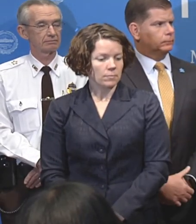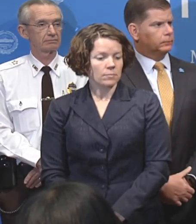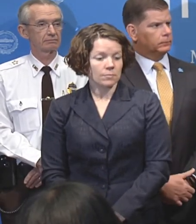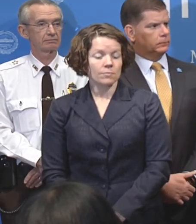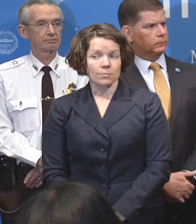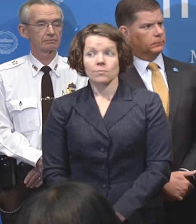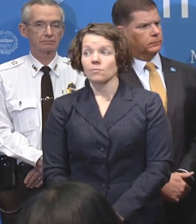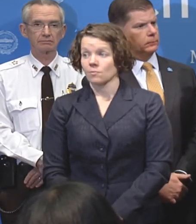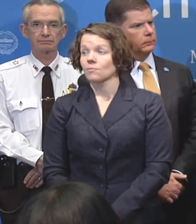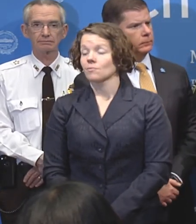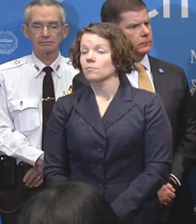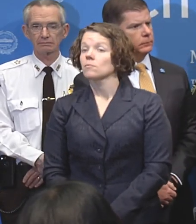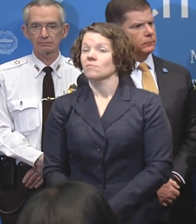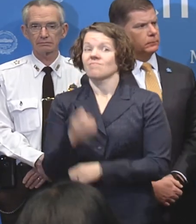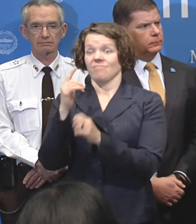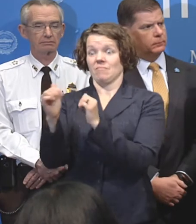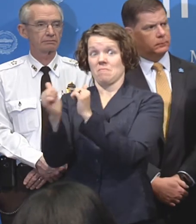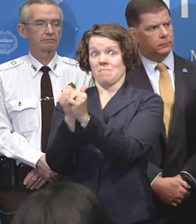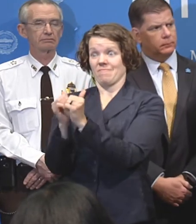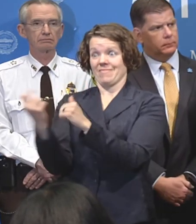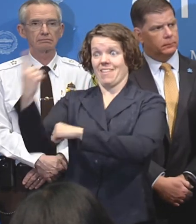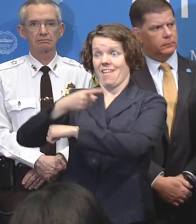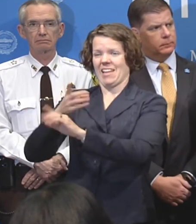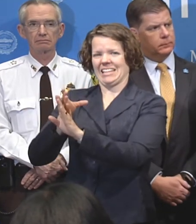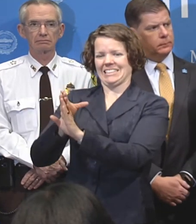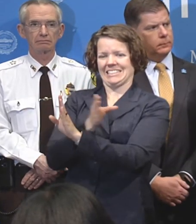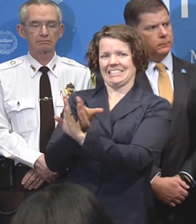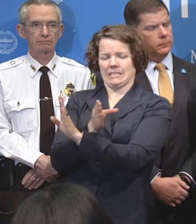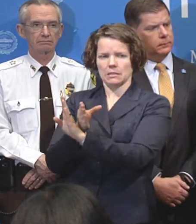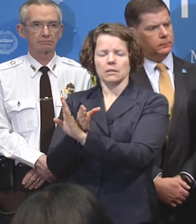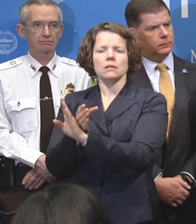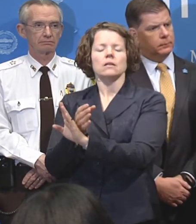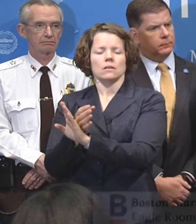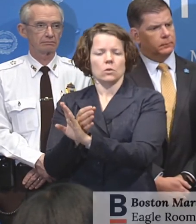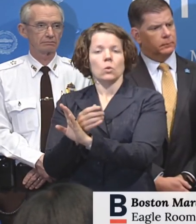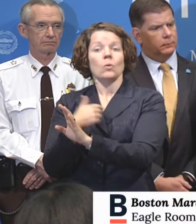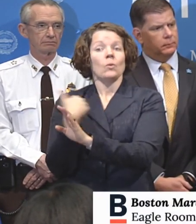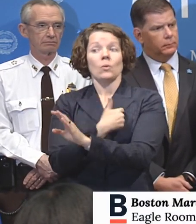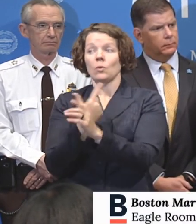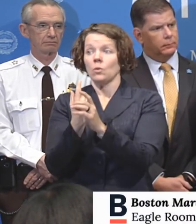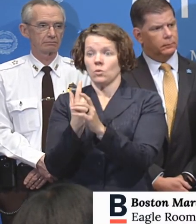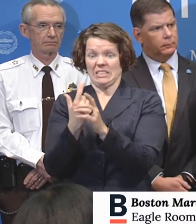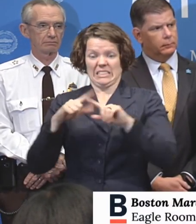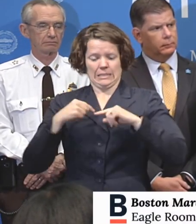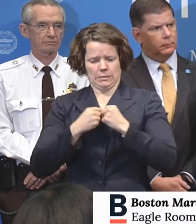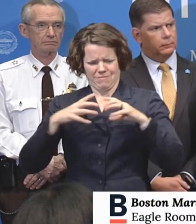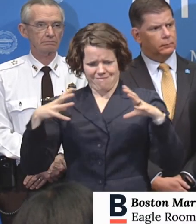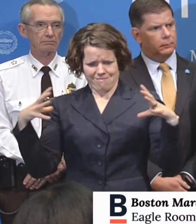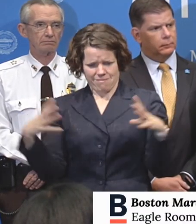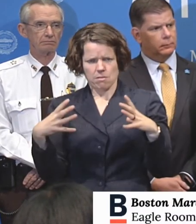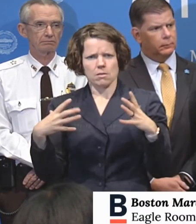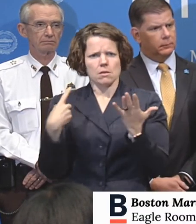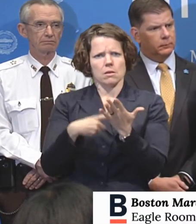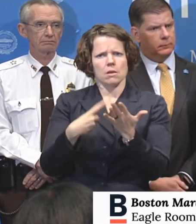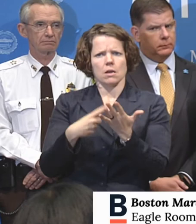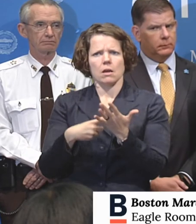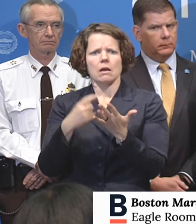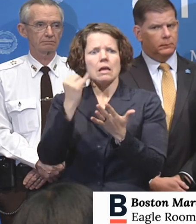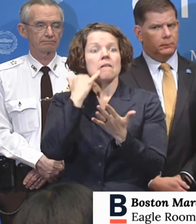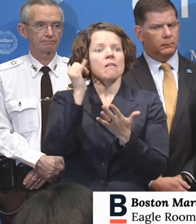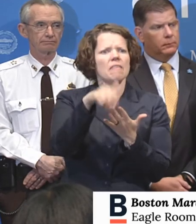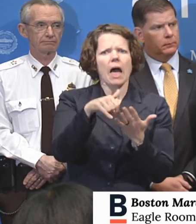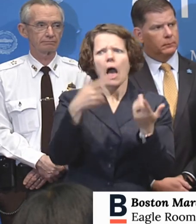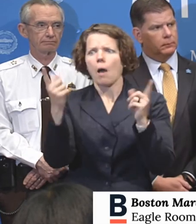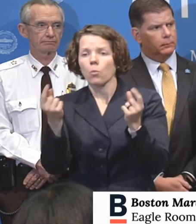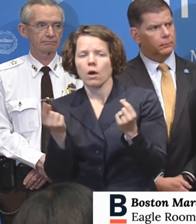Each year prior to the marathon, there are multiple scenario reviews involving local, state,